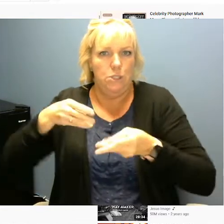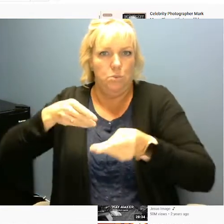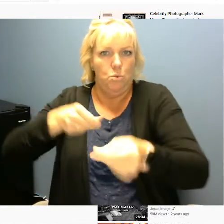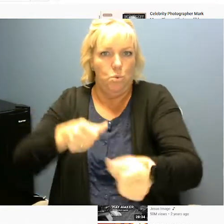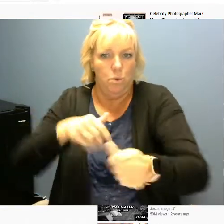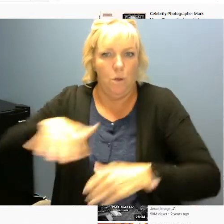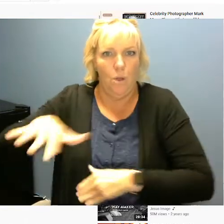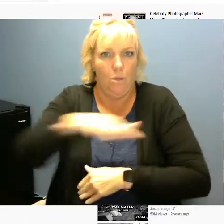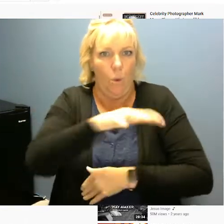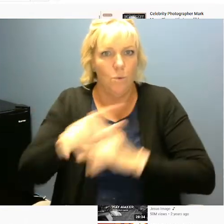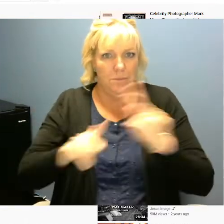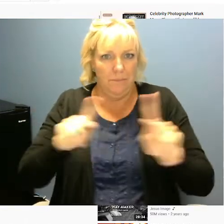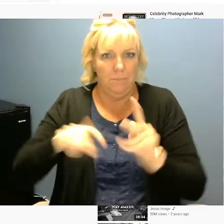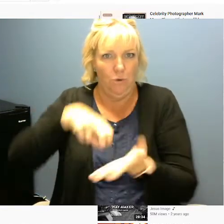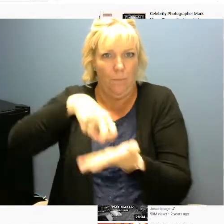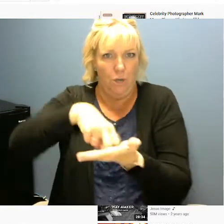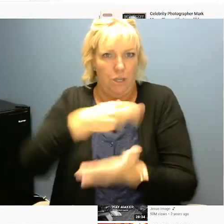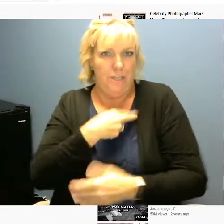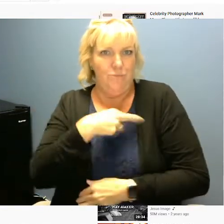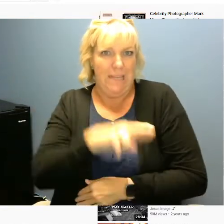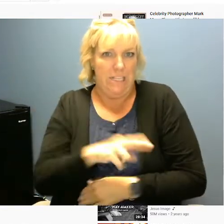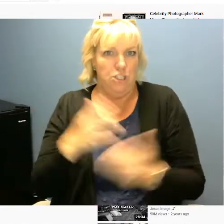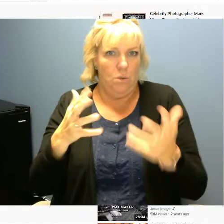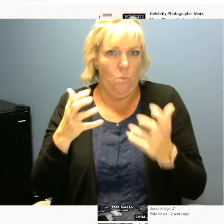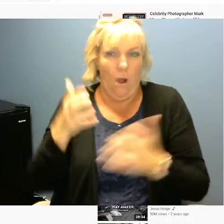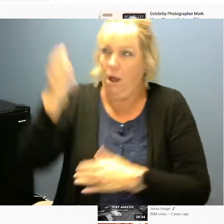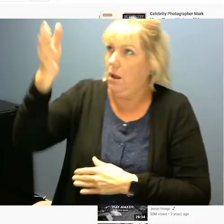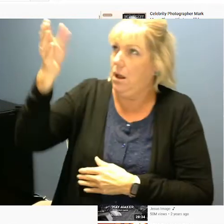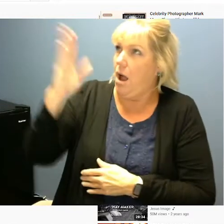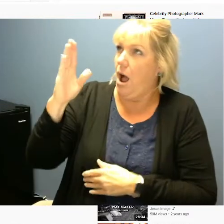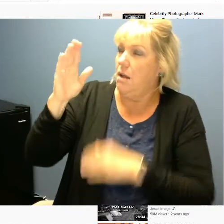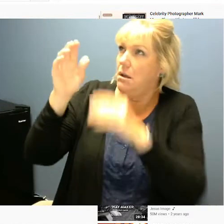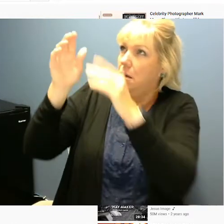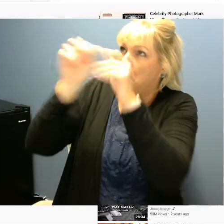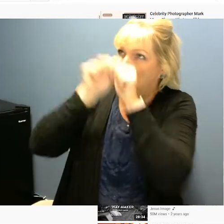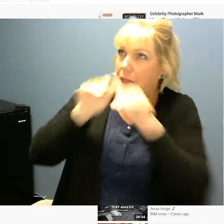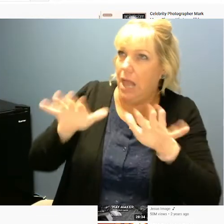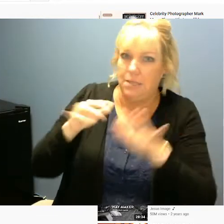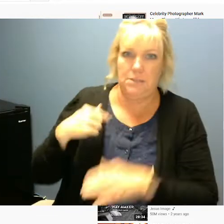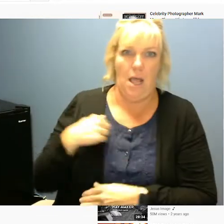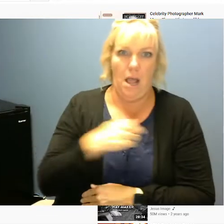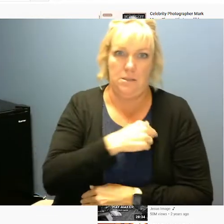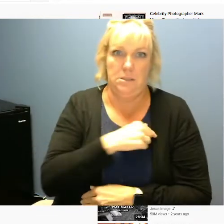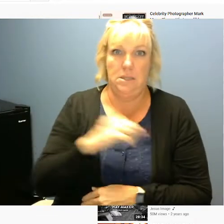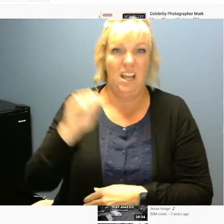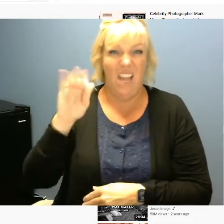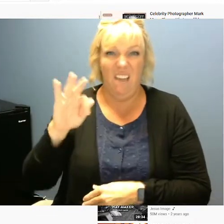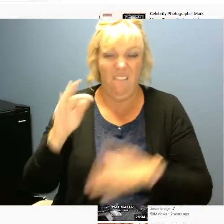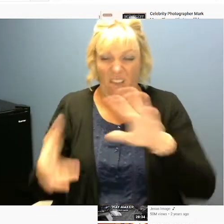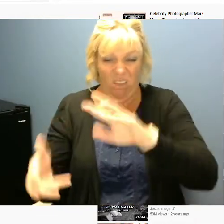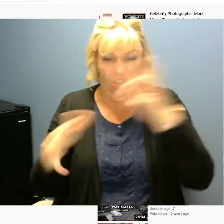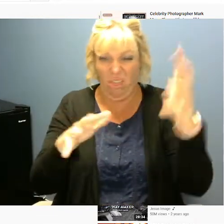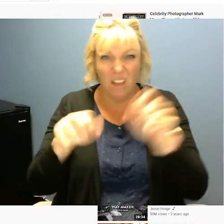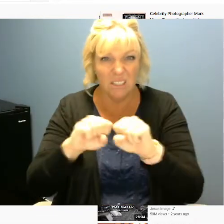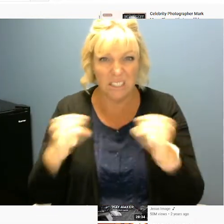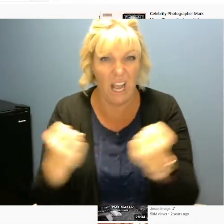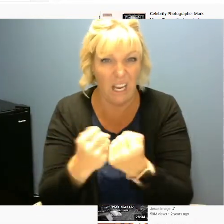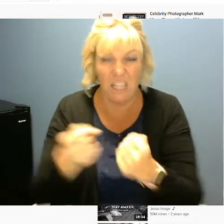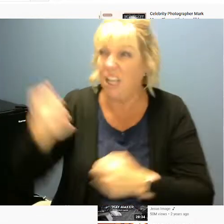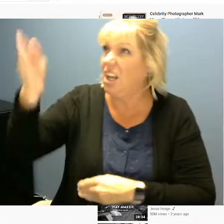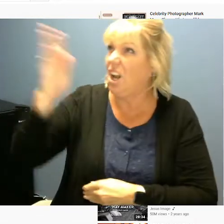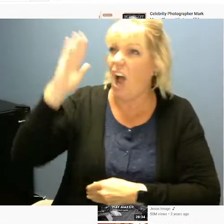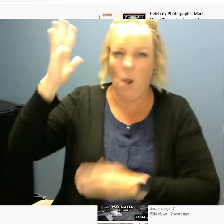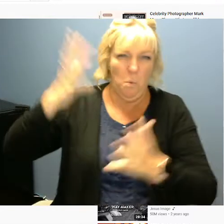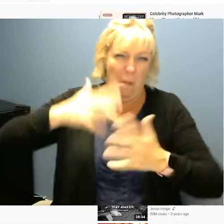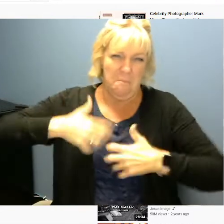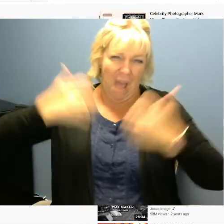God's favor, right? The fear is that if there's any discord or what have you, they would